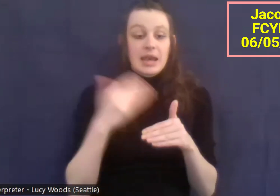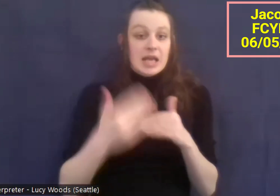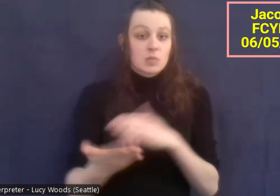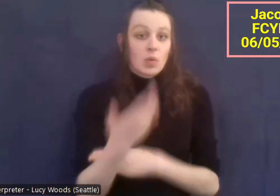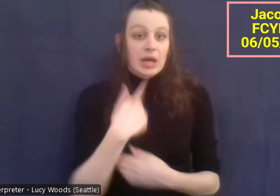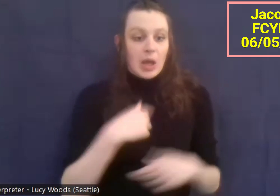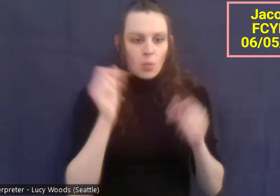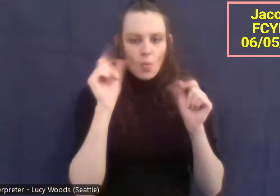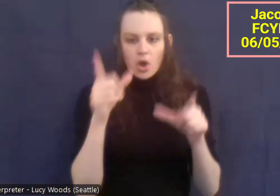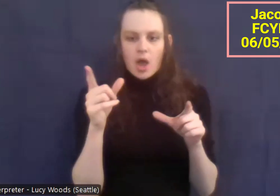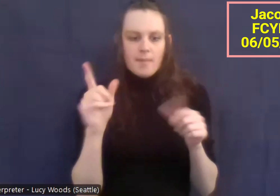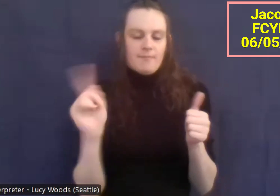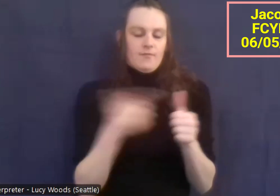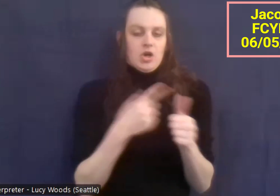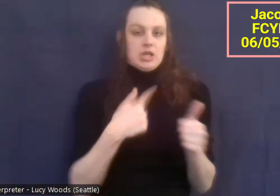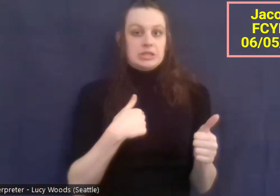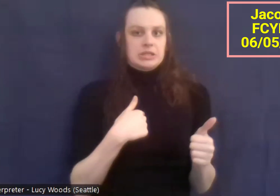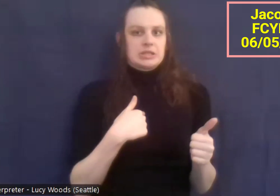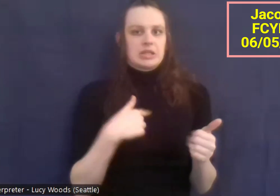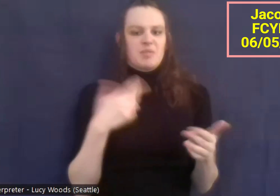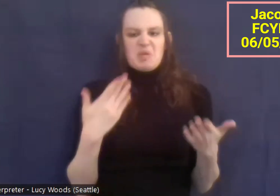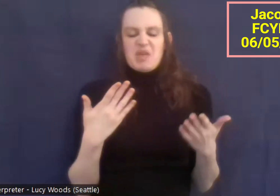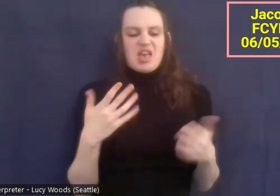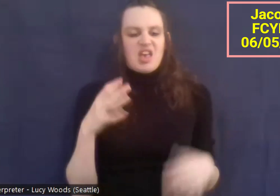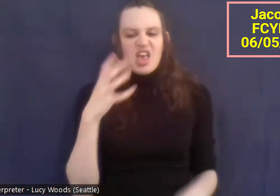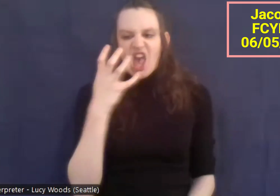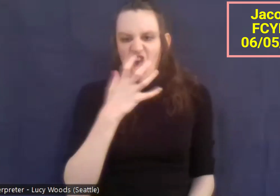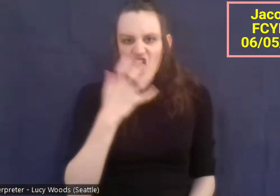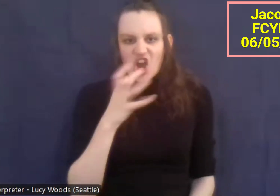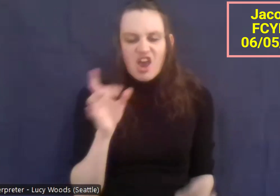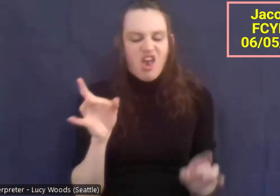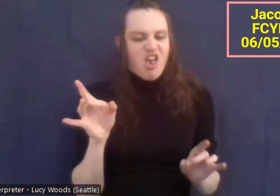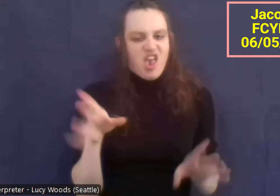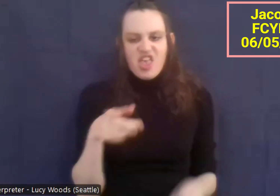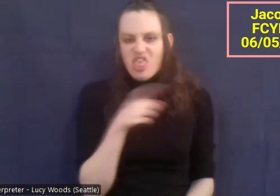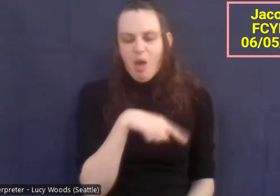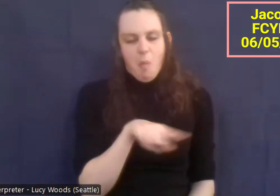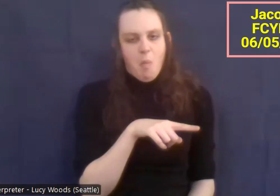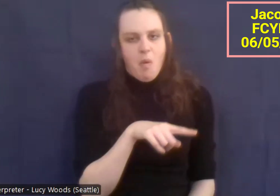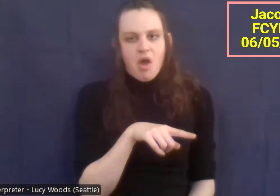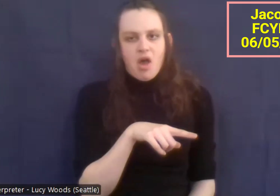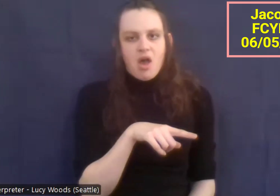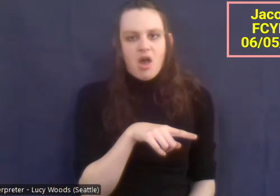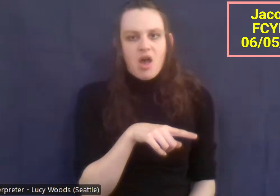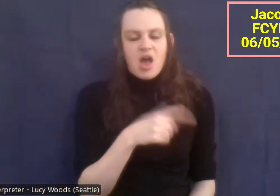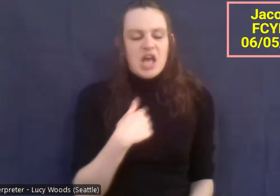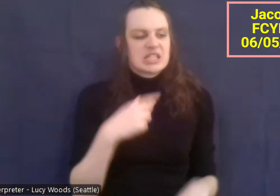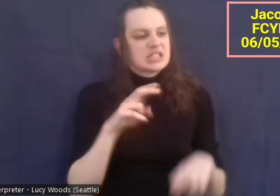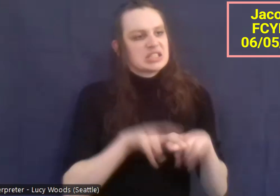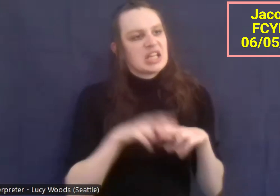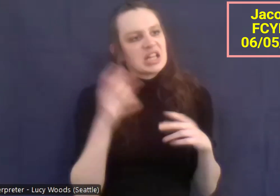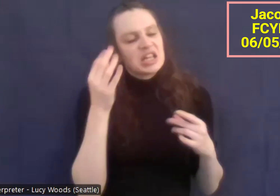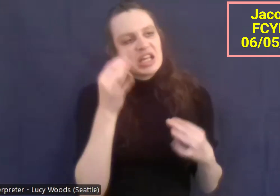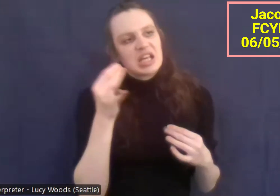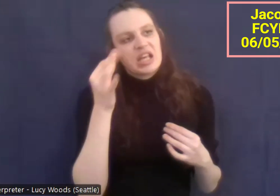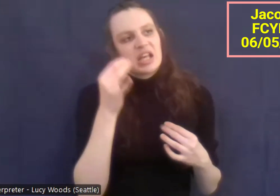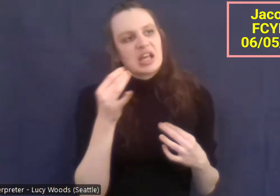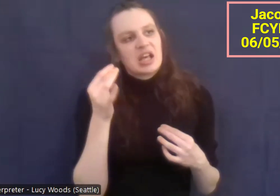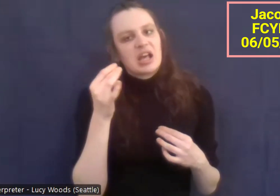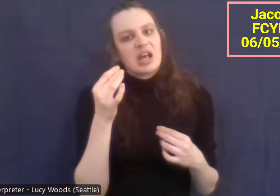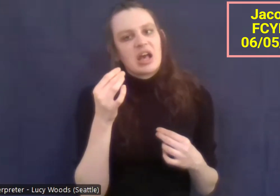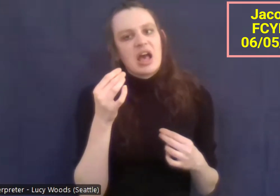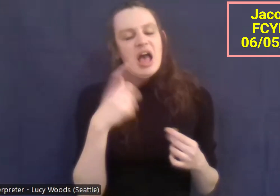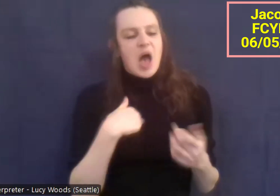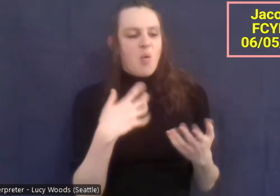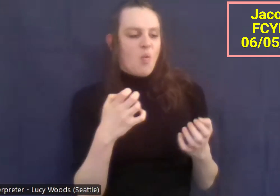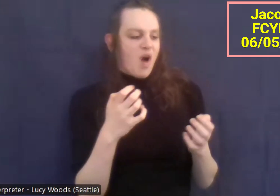somehow, probably pure anger and hatred. And I was sitting there thinking to myself, how am I going to manipulate